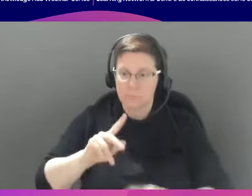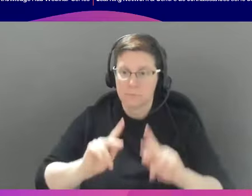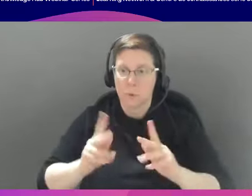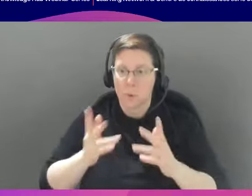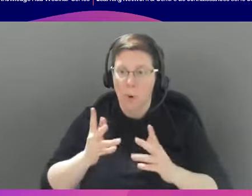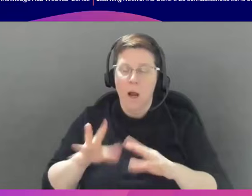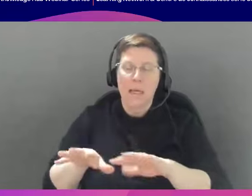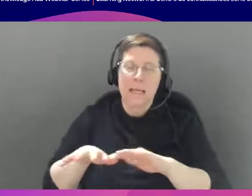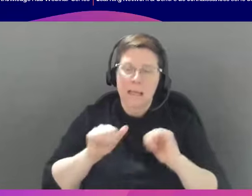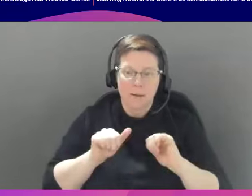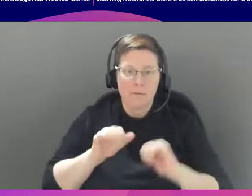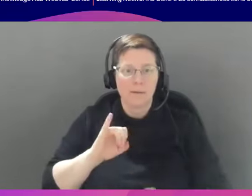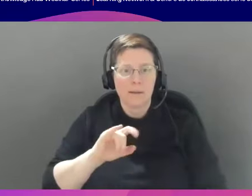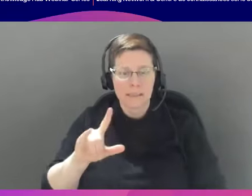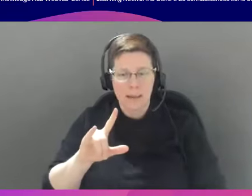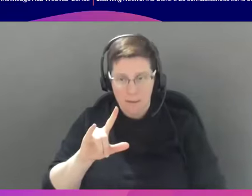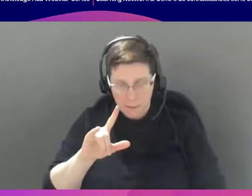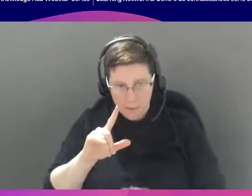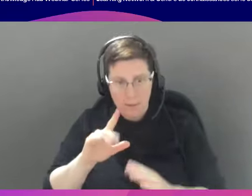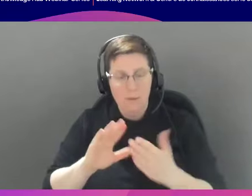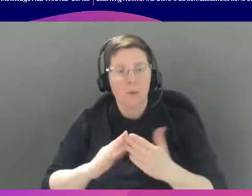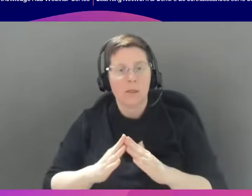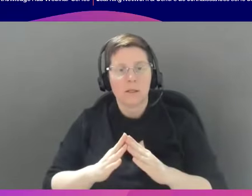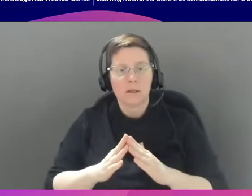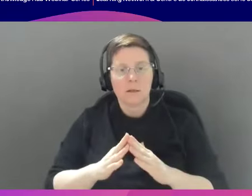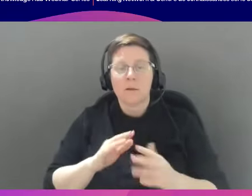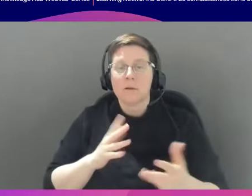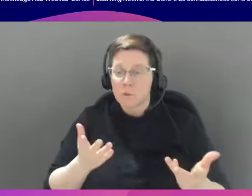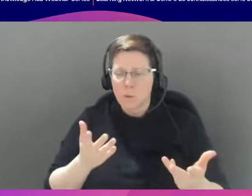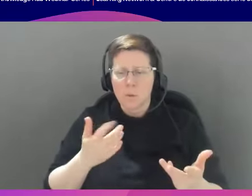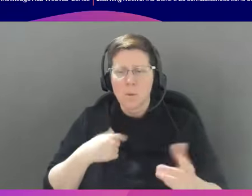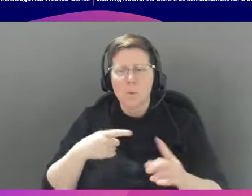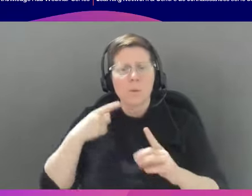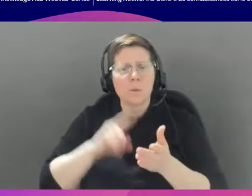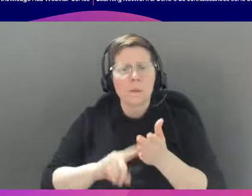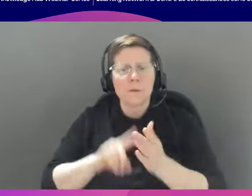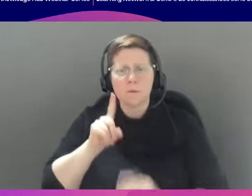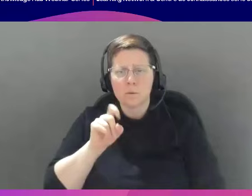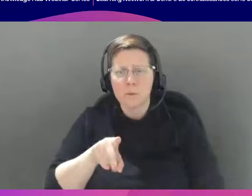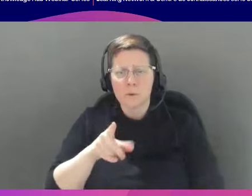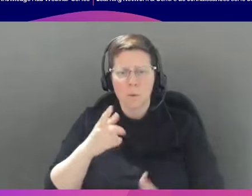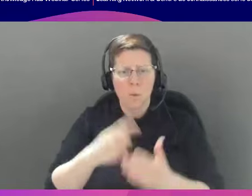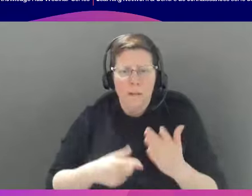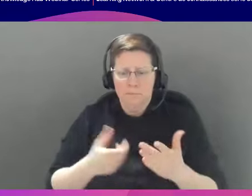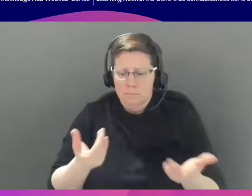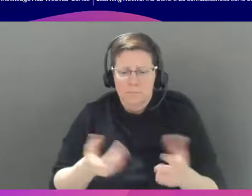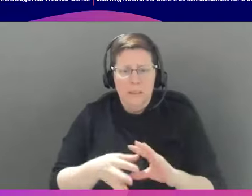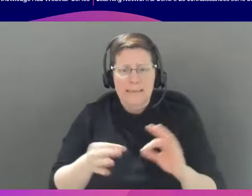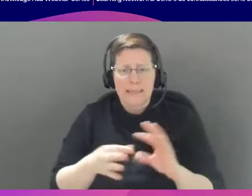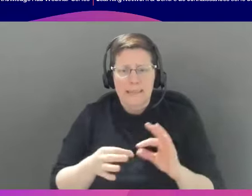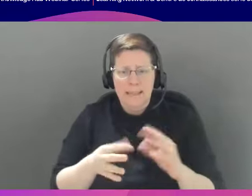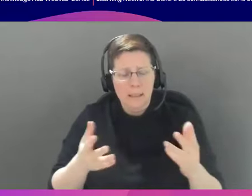from inceldom. So the study asked, what's being said on these forums, and what